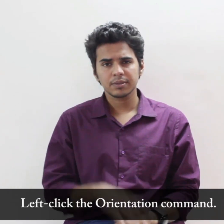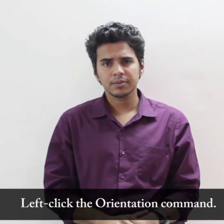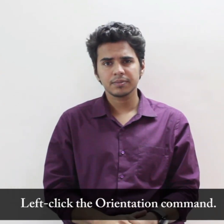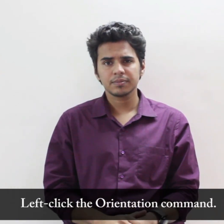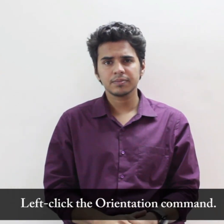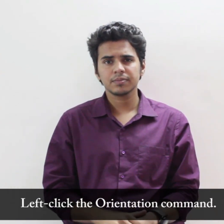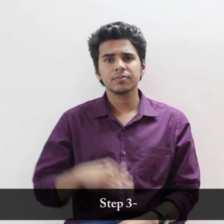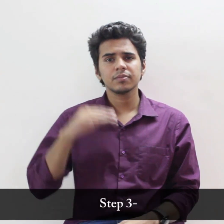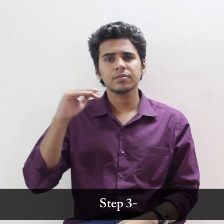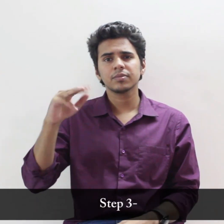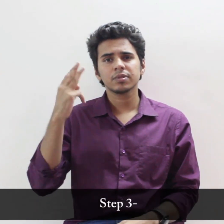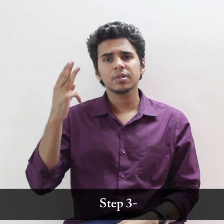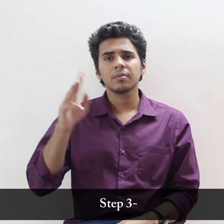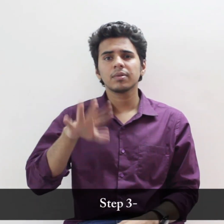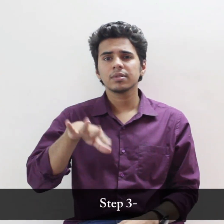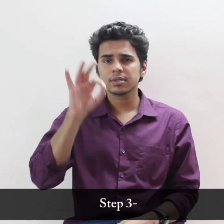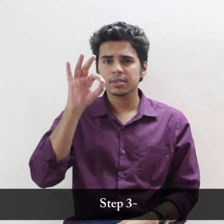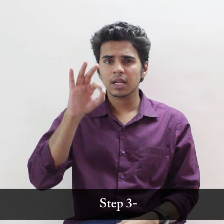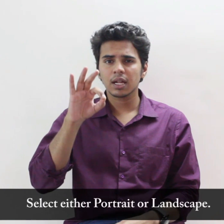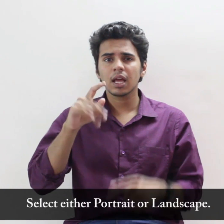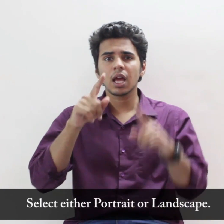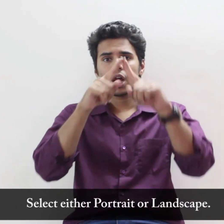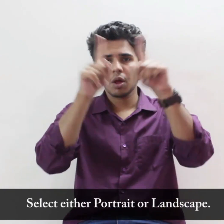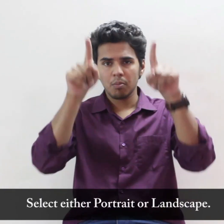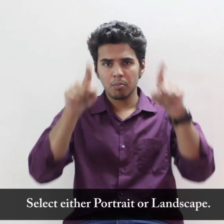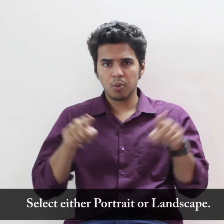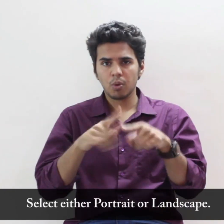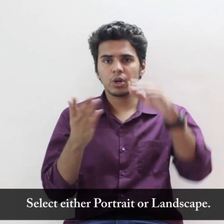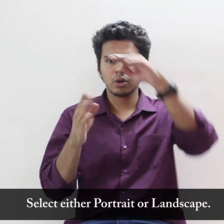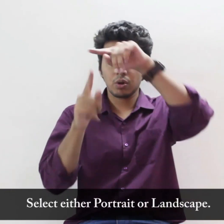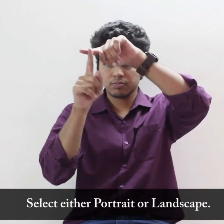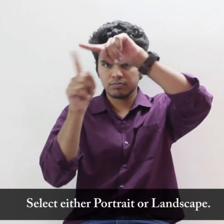Step 3. Select either Portrait or Landscape.